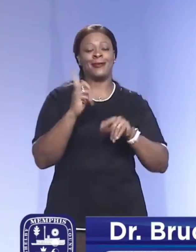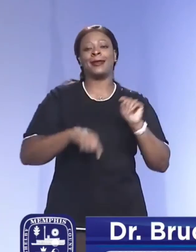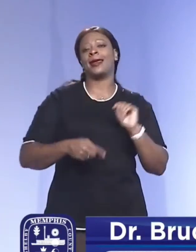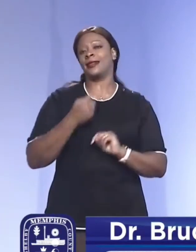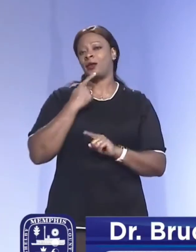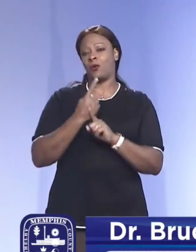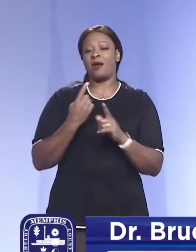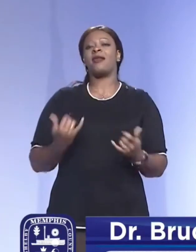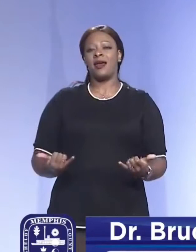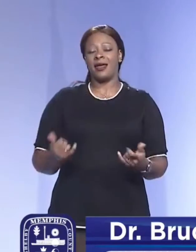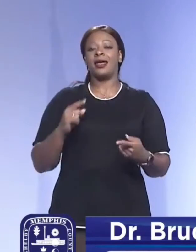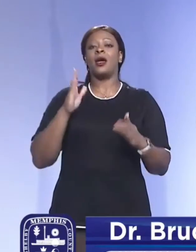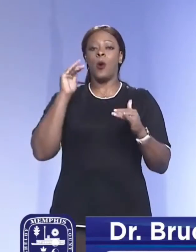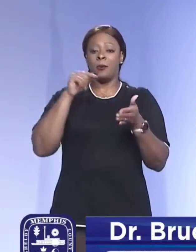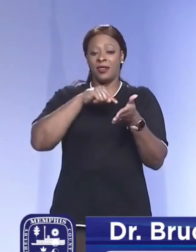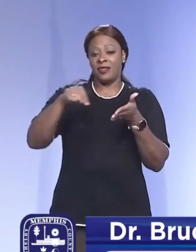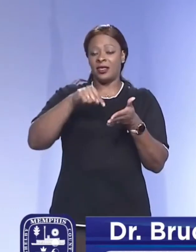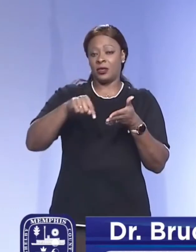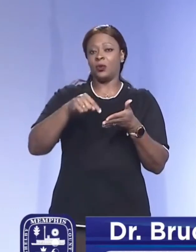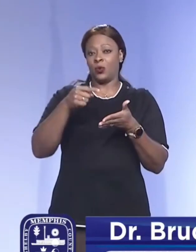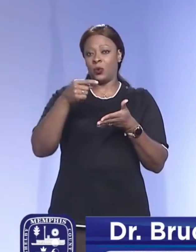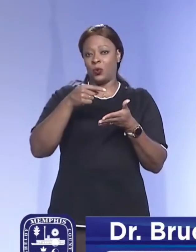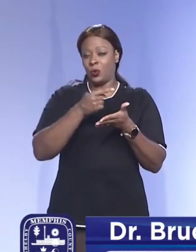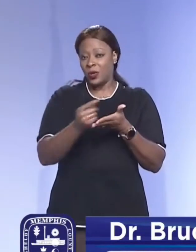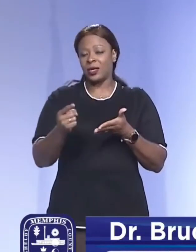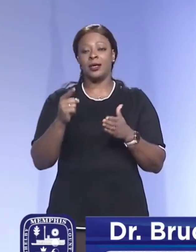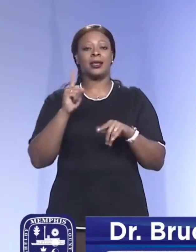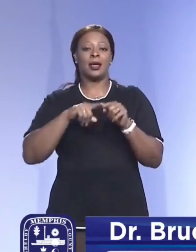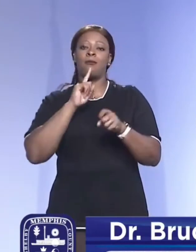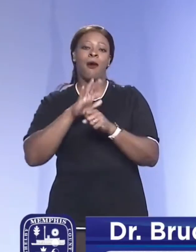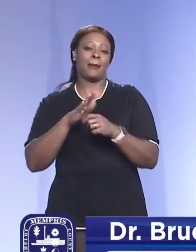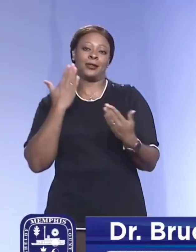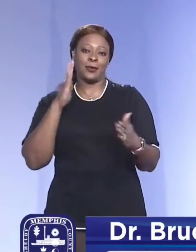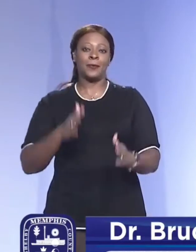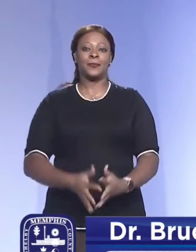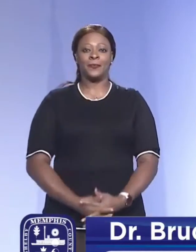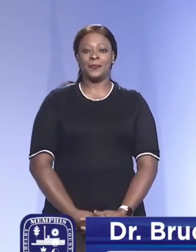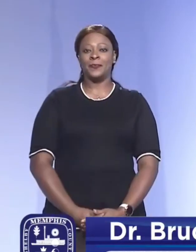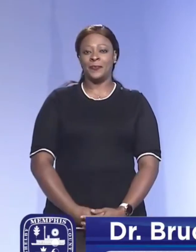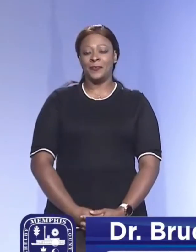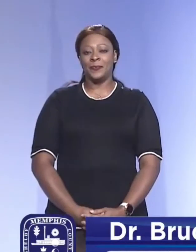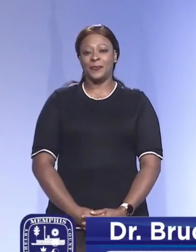you, hopefully by the end of the week, but I can't promise that.